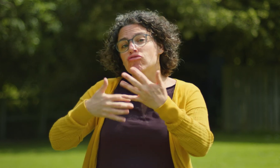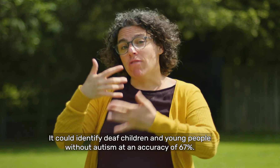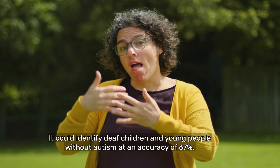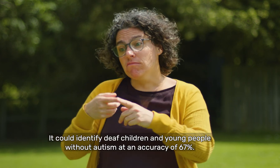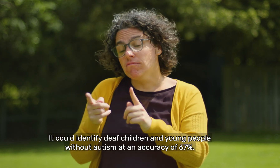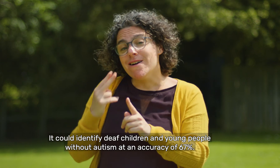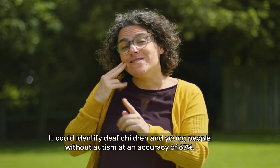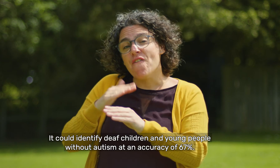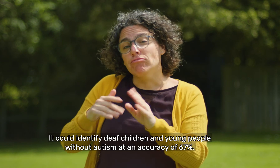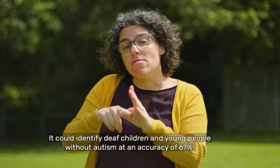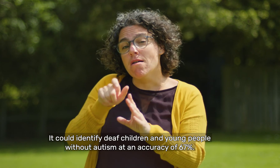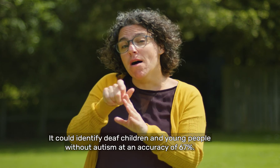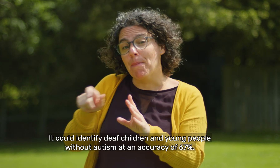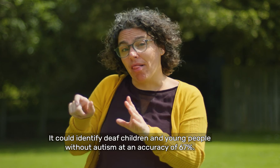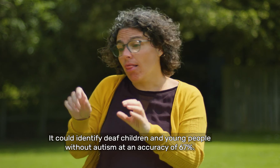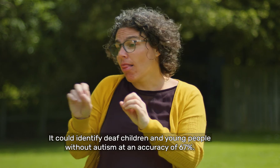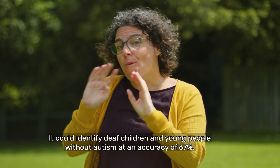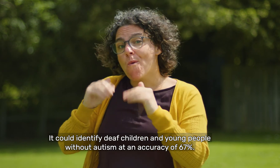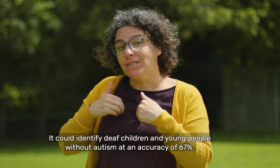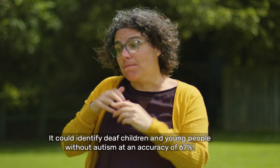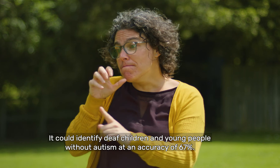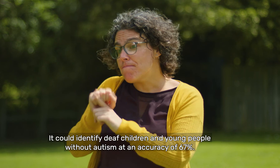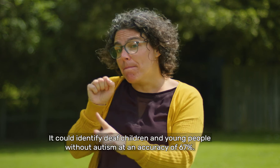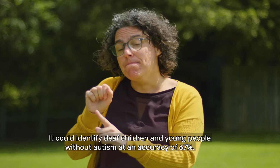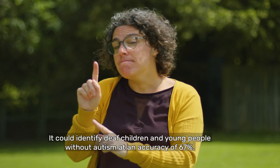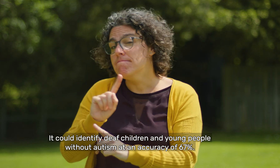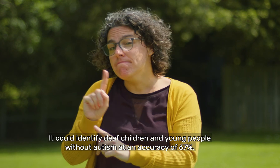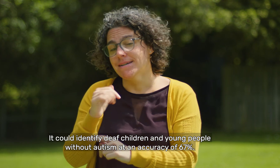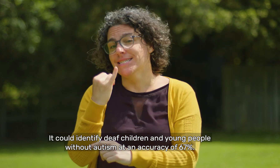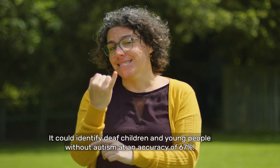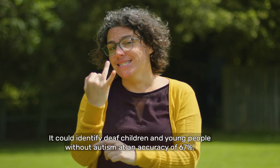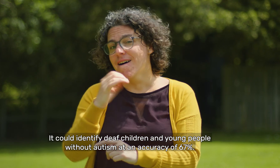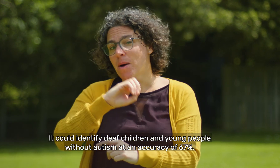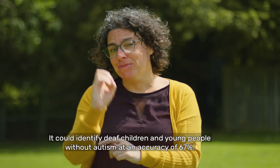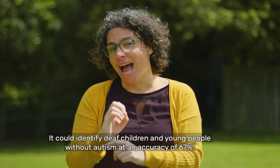could identify deaf children and young people without autism at an accuracy of 67%.